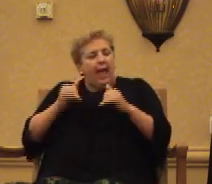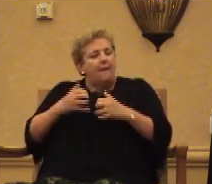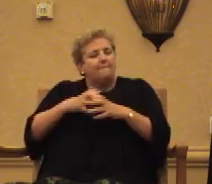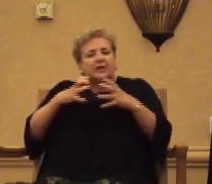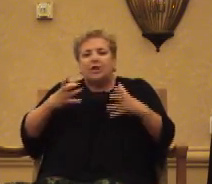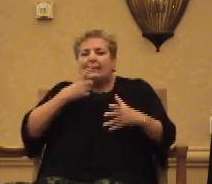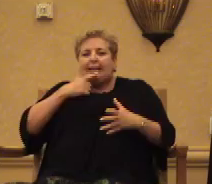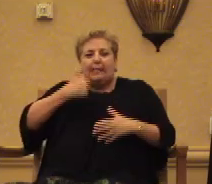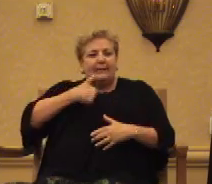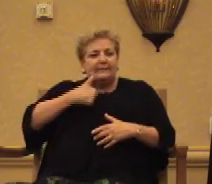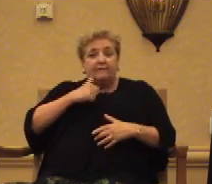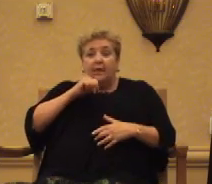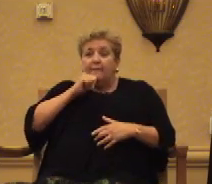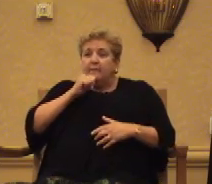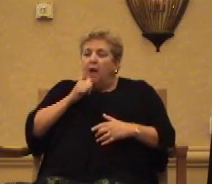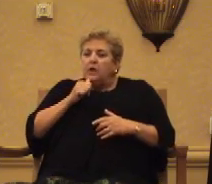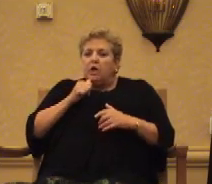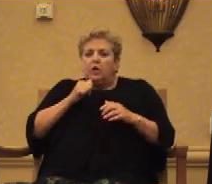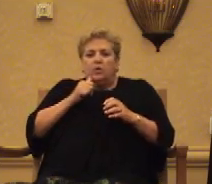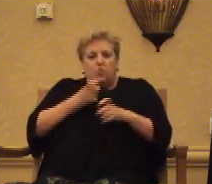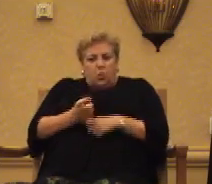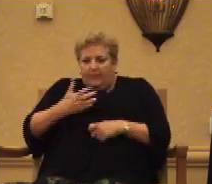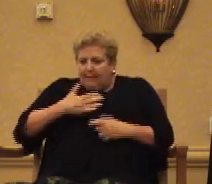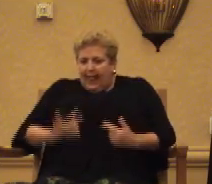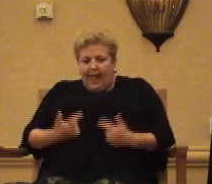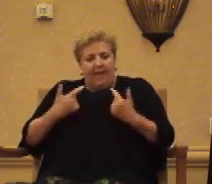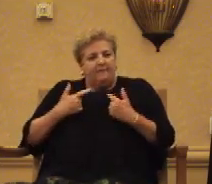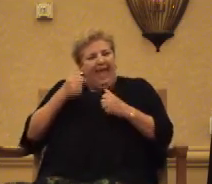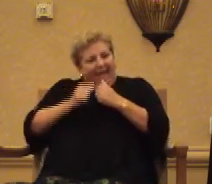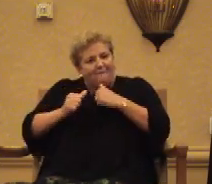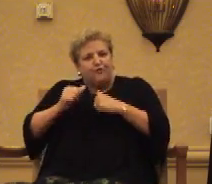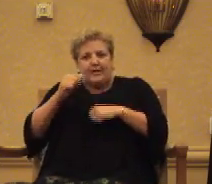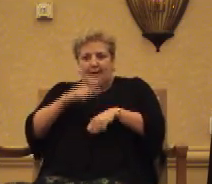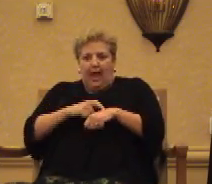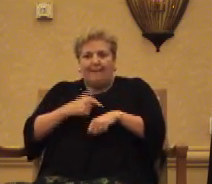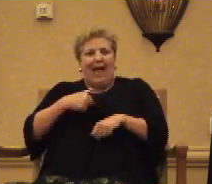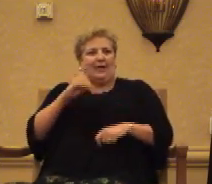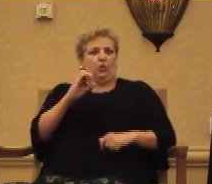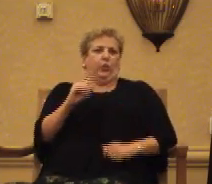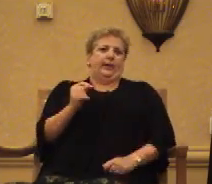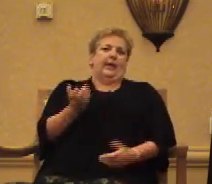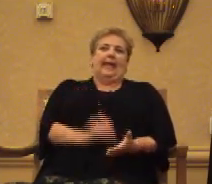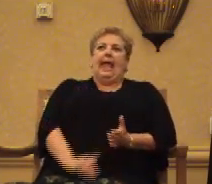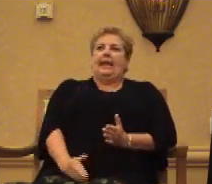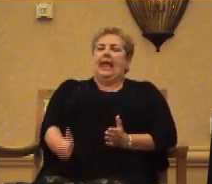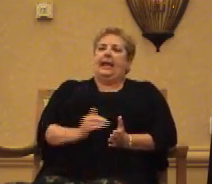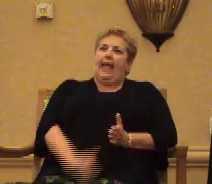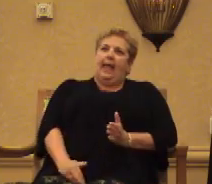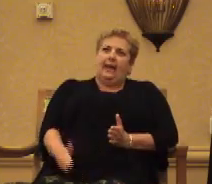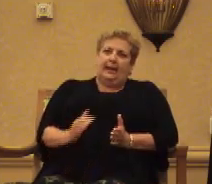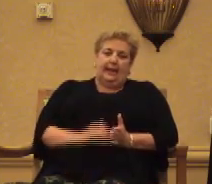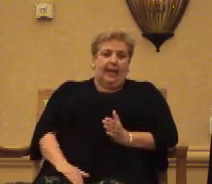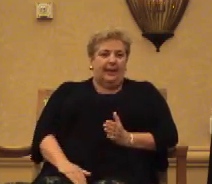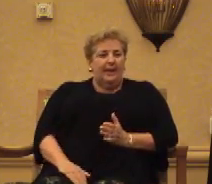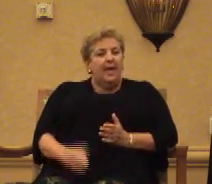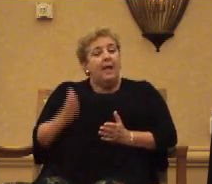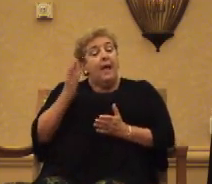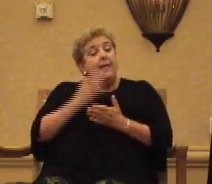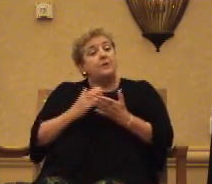not going to burn my life to the ground, every single time I do. And there's an aspect of my powerlessness that is